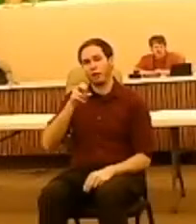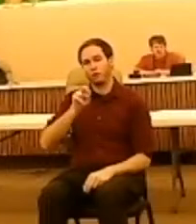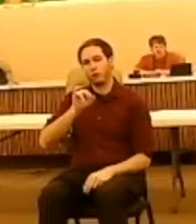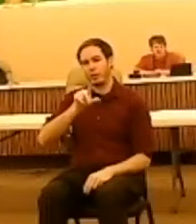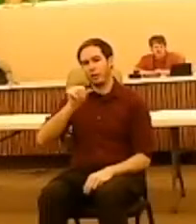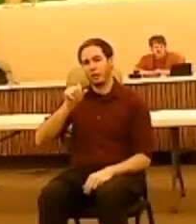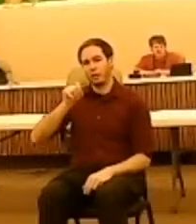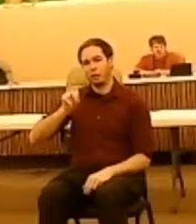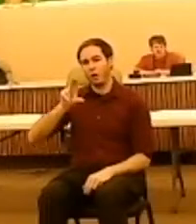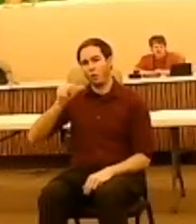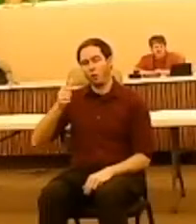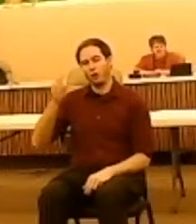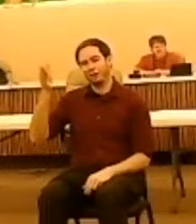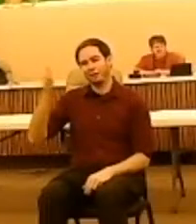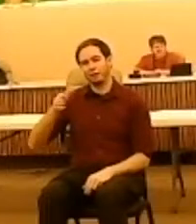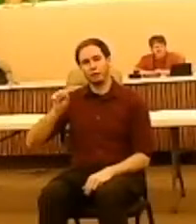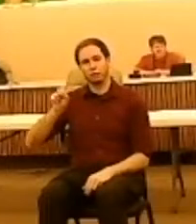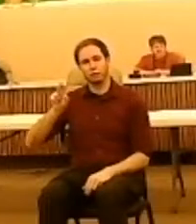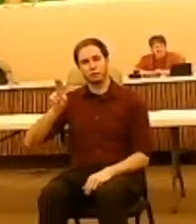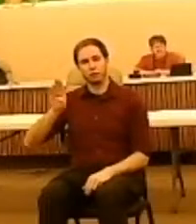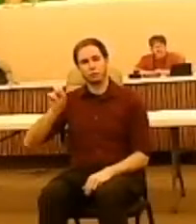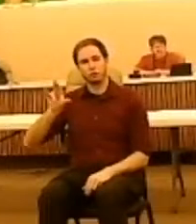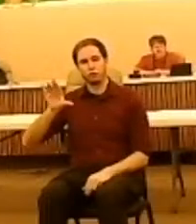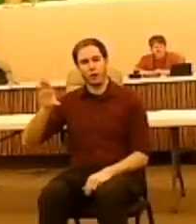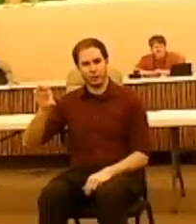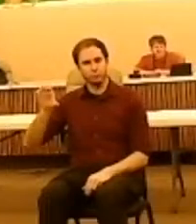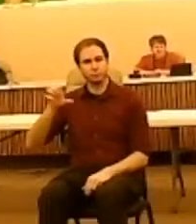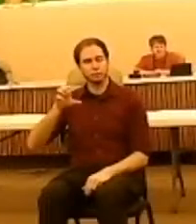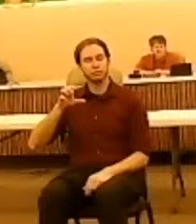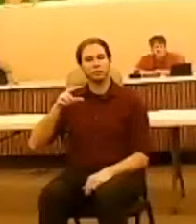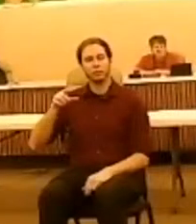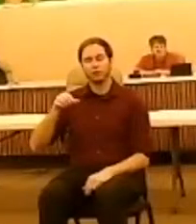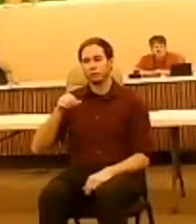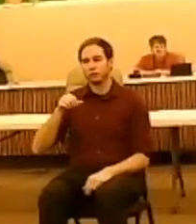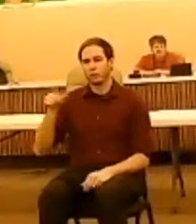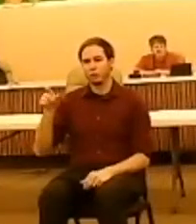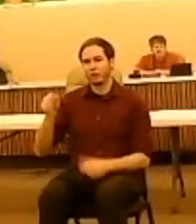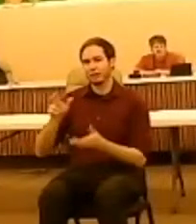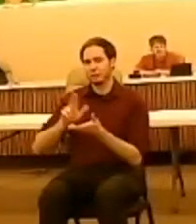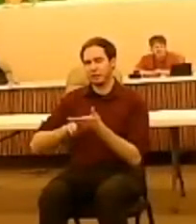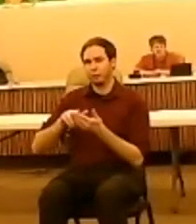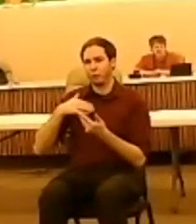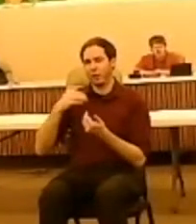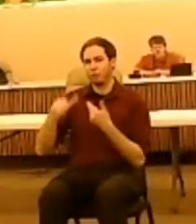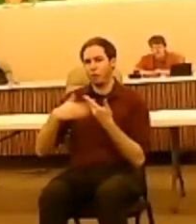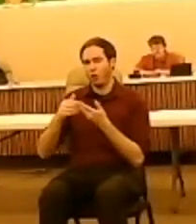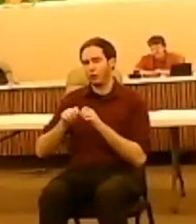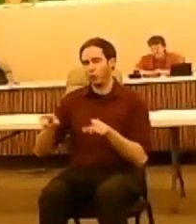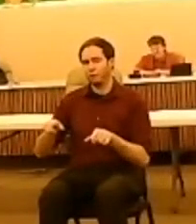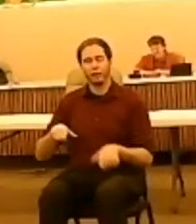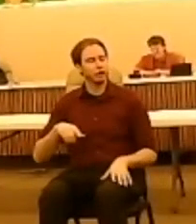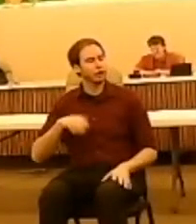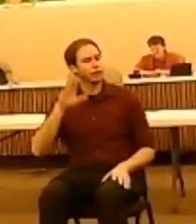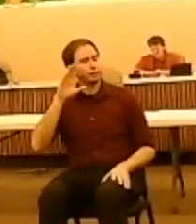Okay. Subscribe, and you can sign up to receive Can I, legal notices. Go ahead.